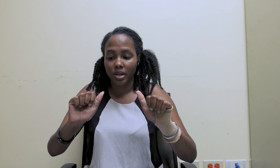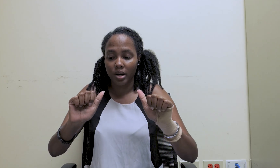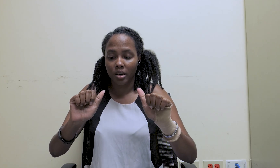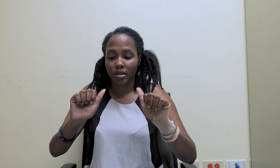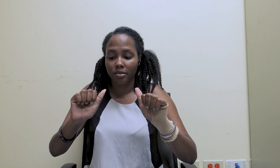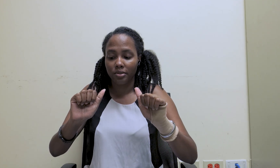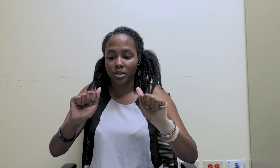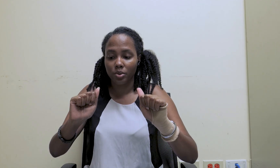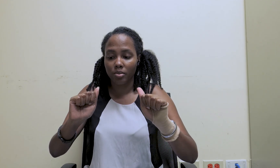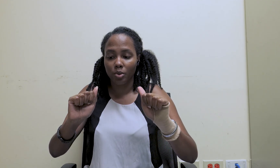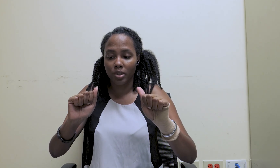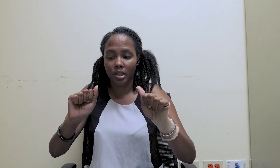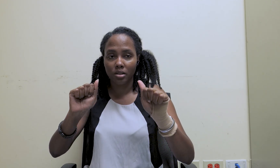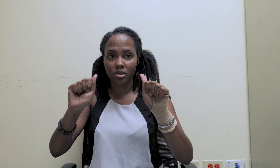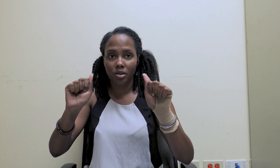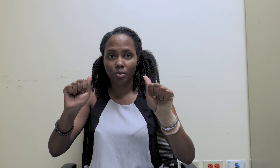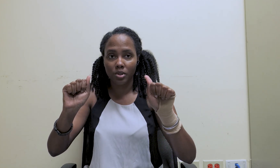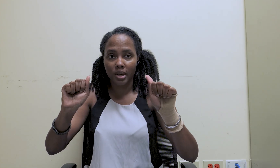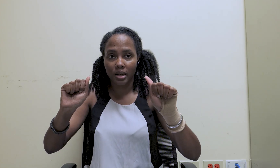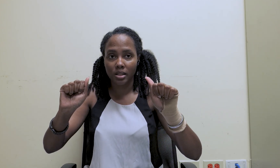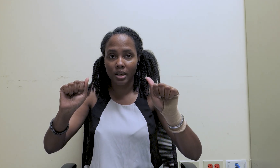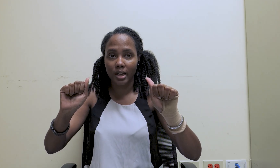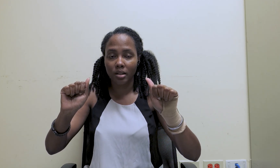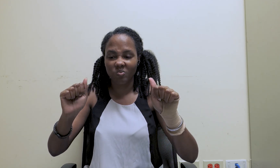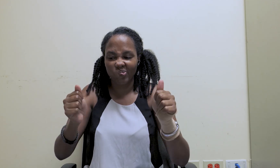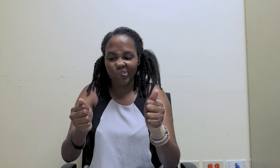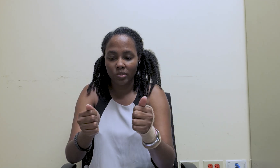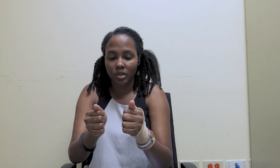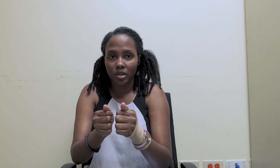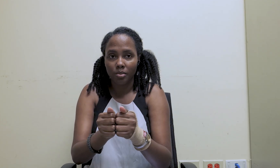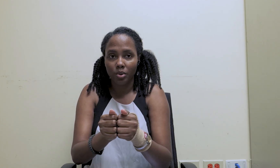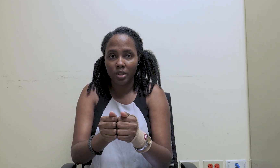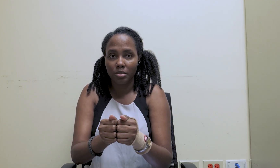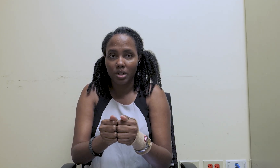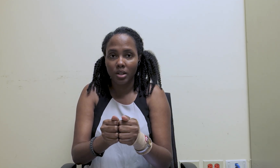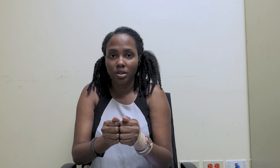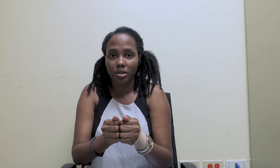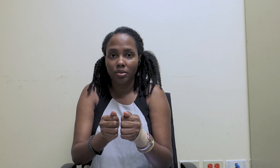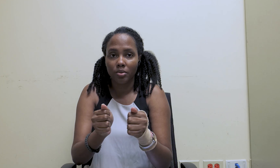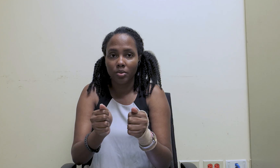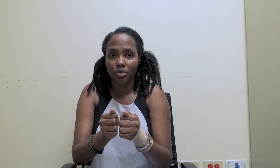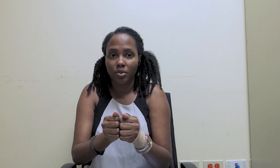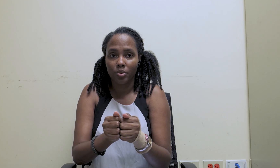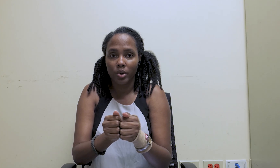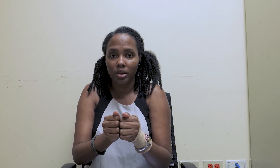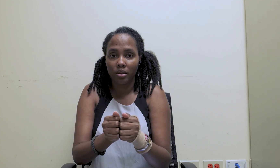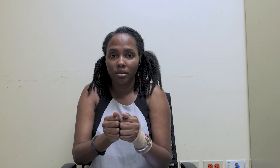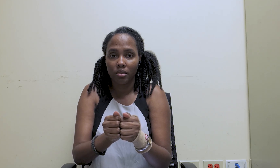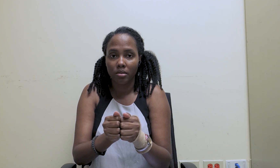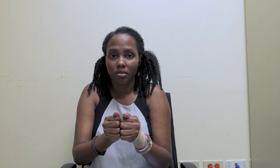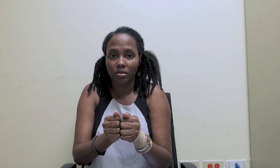make a fist with both hands, thumbs at the side. Put them together. With